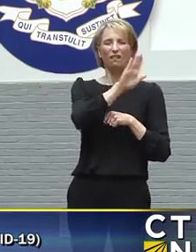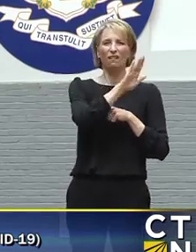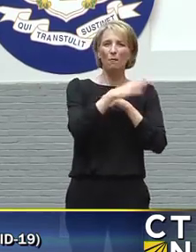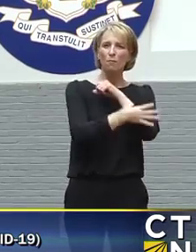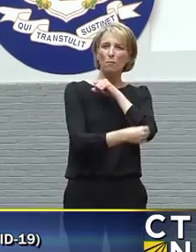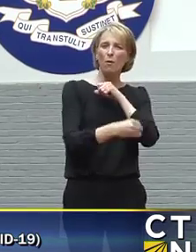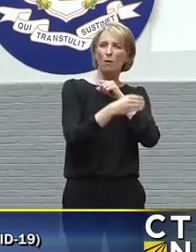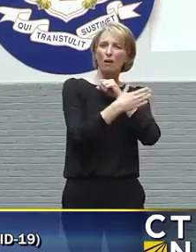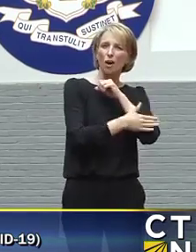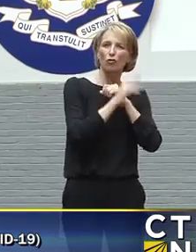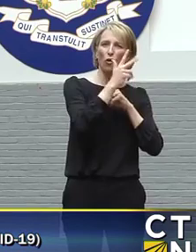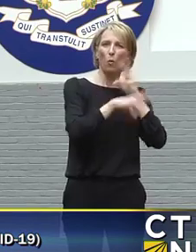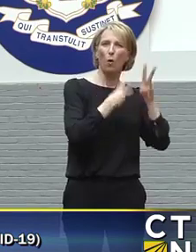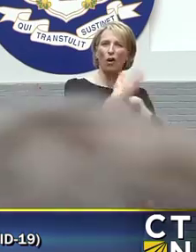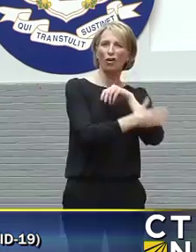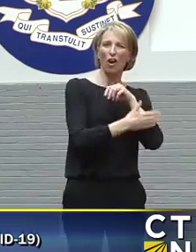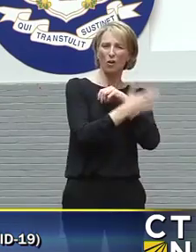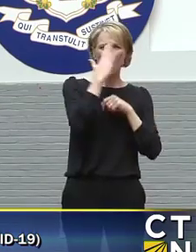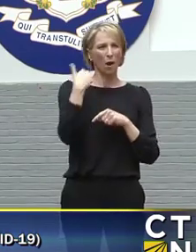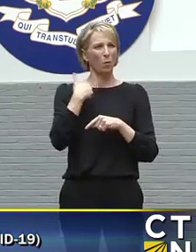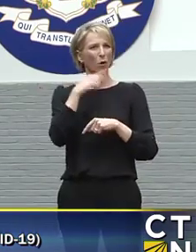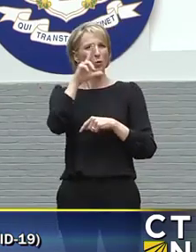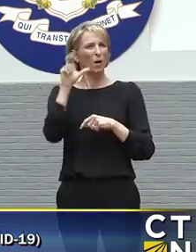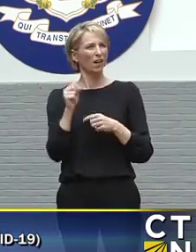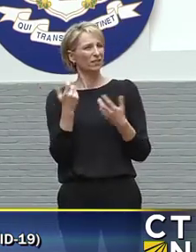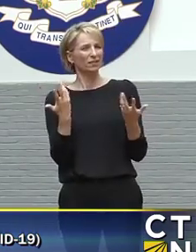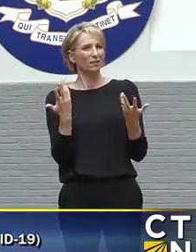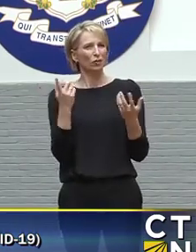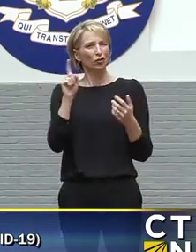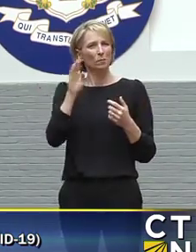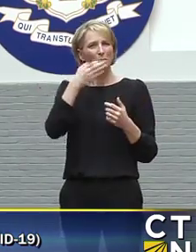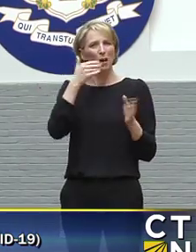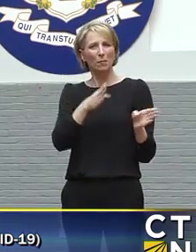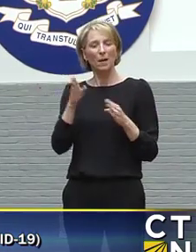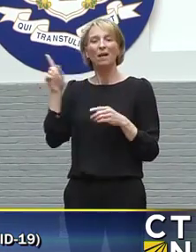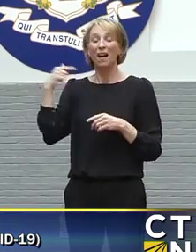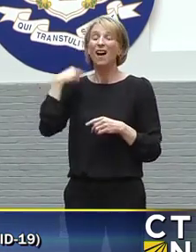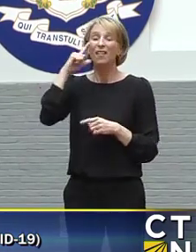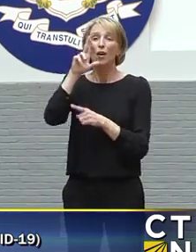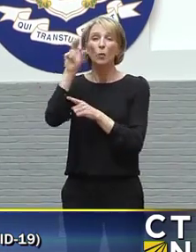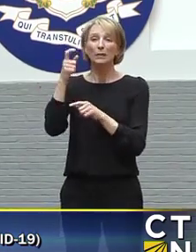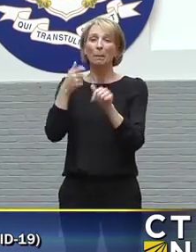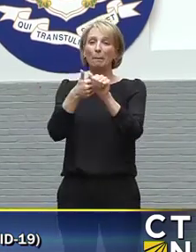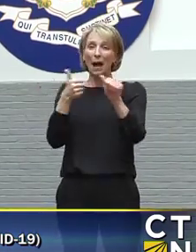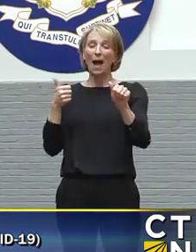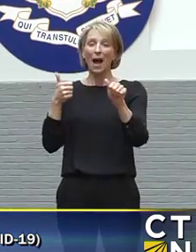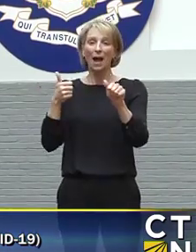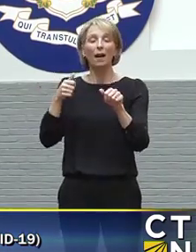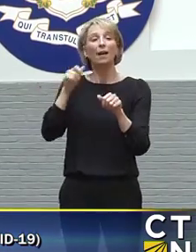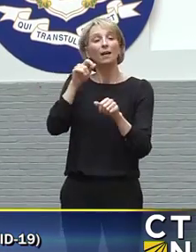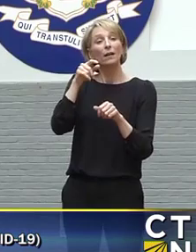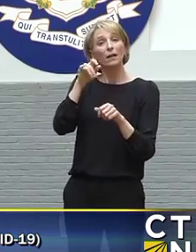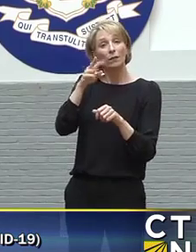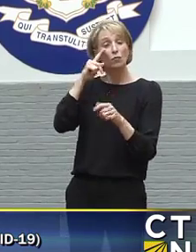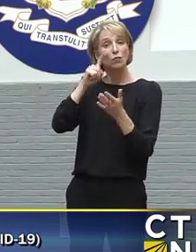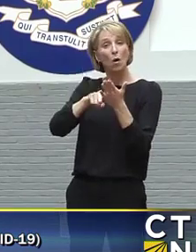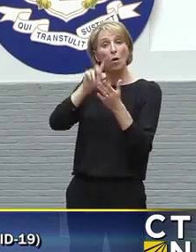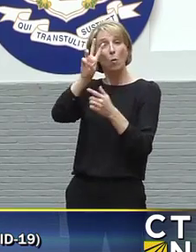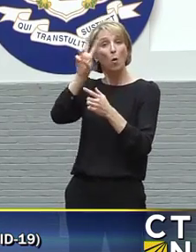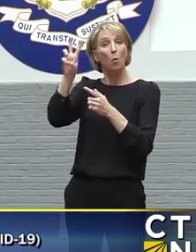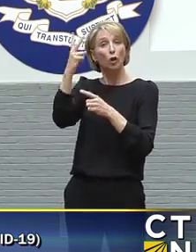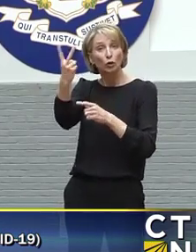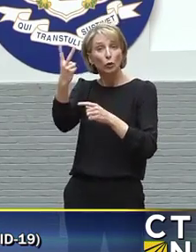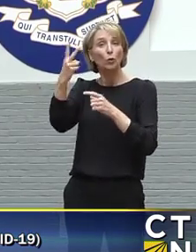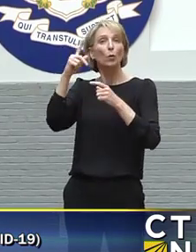I think the federal government's been very slow off the draw on this. If you saw what happened in World War II and other big events, it was the feds that took the lead. It was